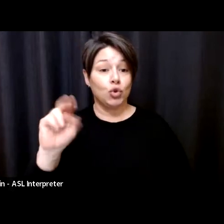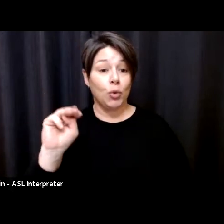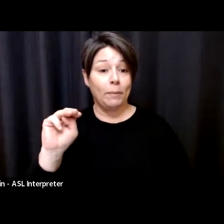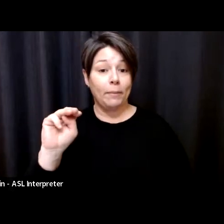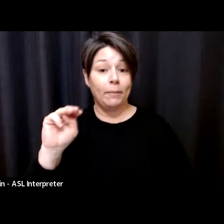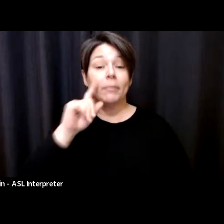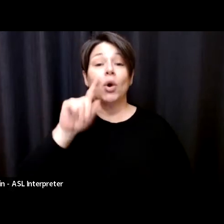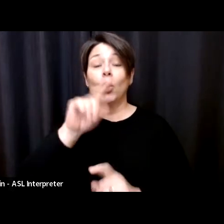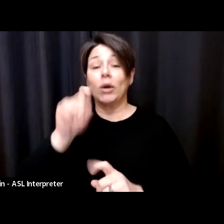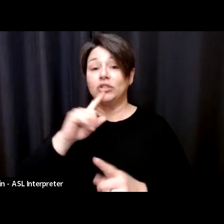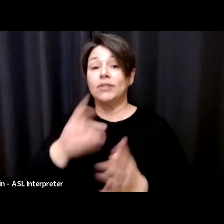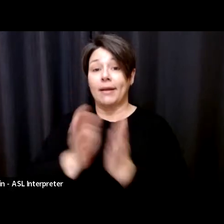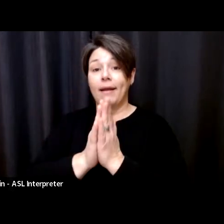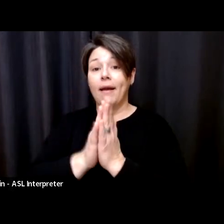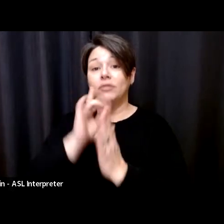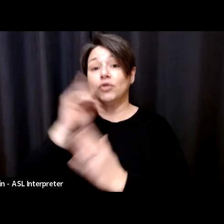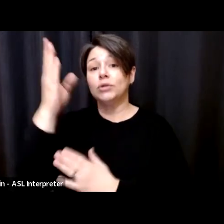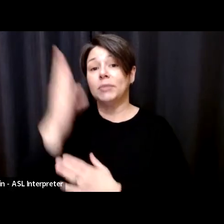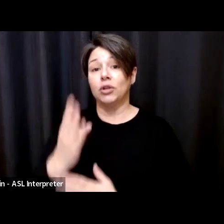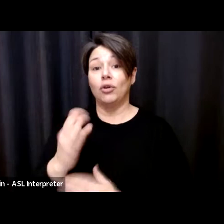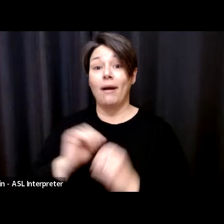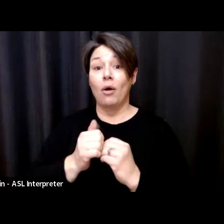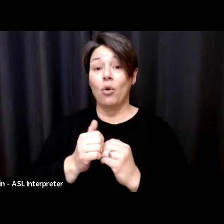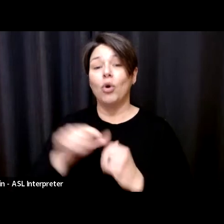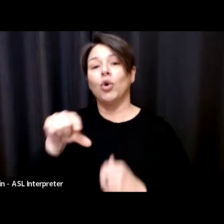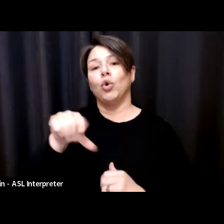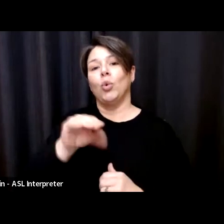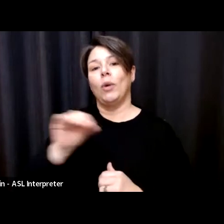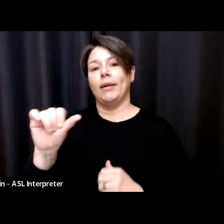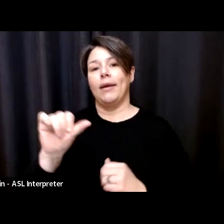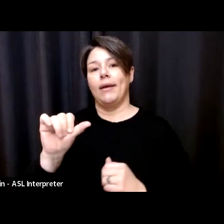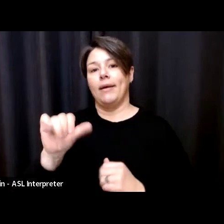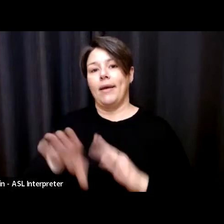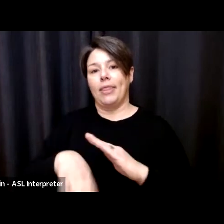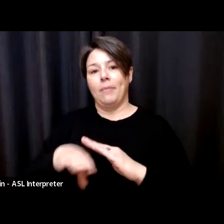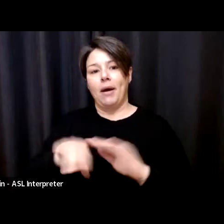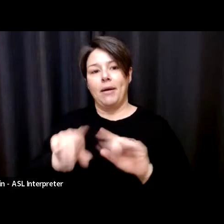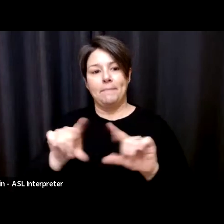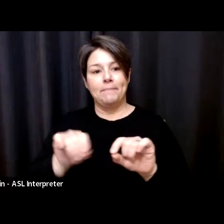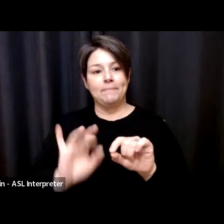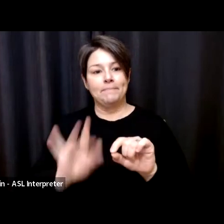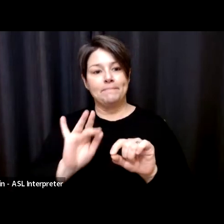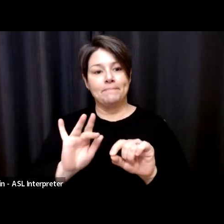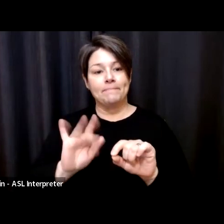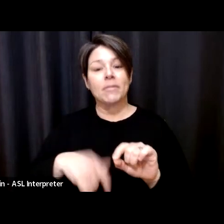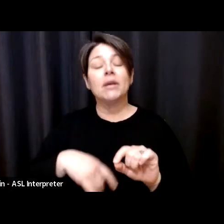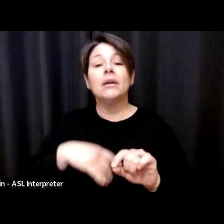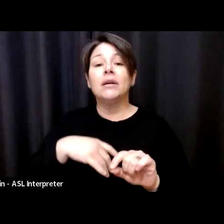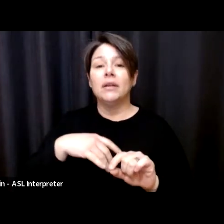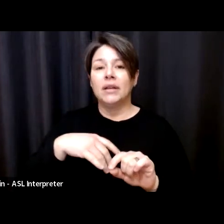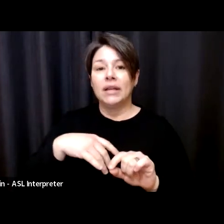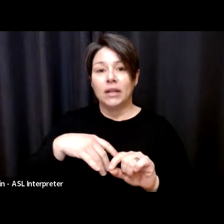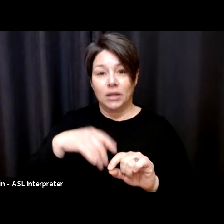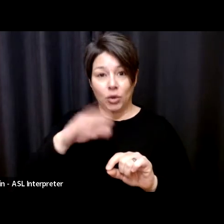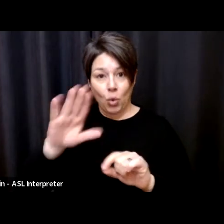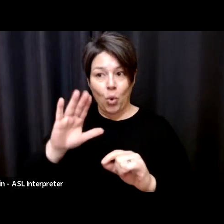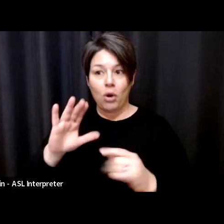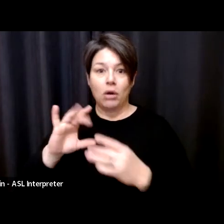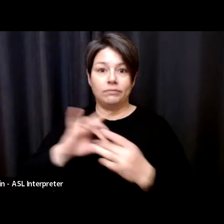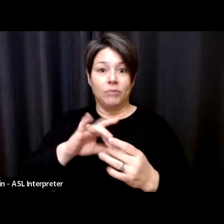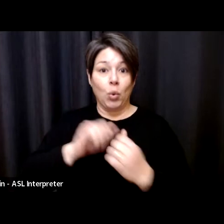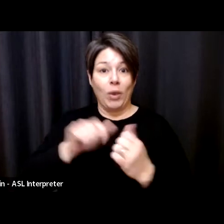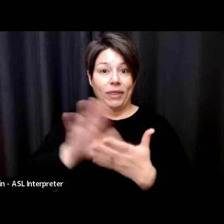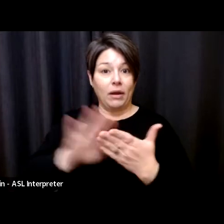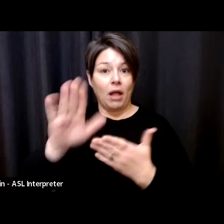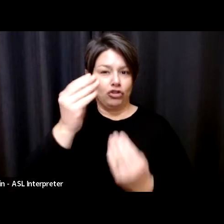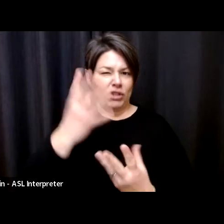submit questions for our speaker via the Q&A feature. Please indicate your affiliation with the college, but we do not